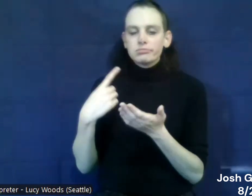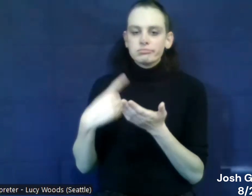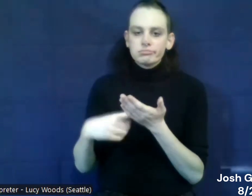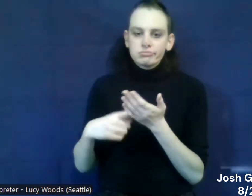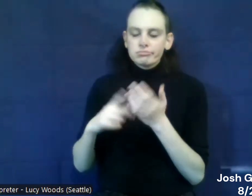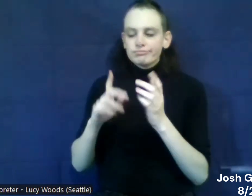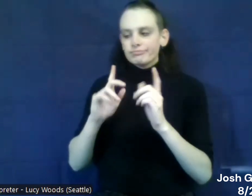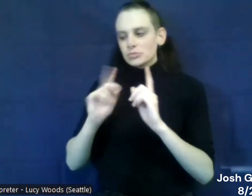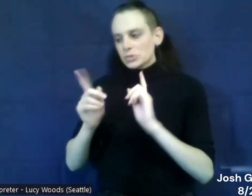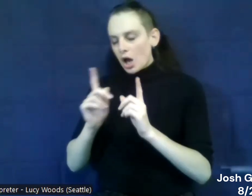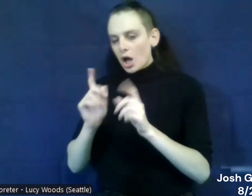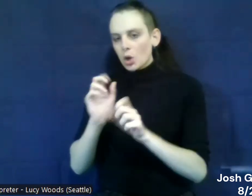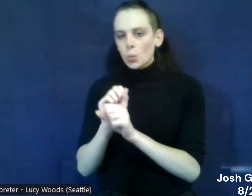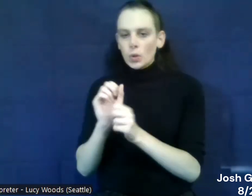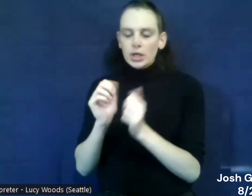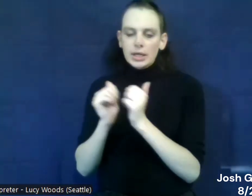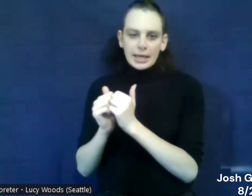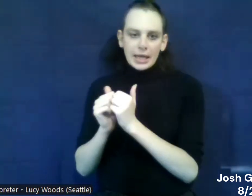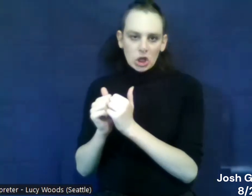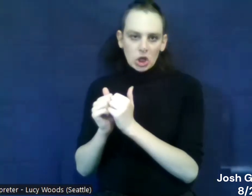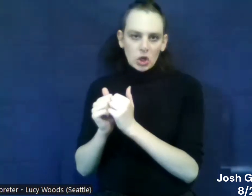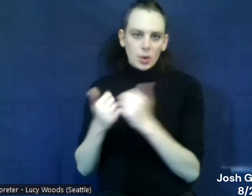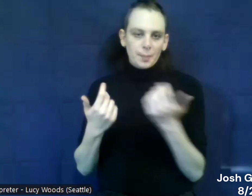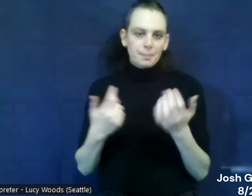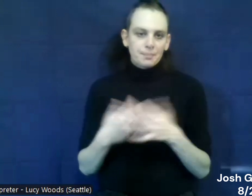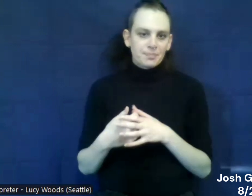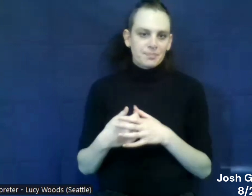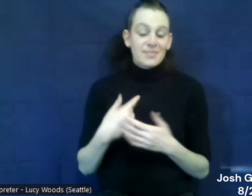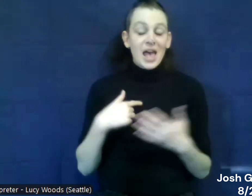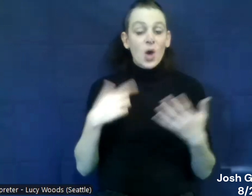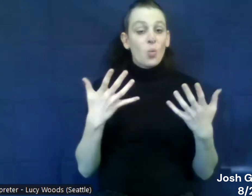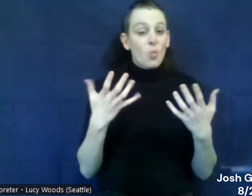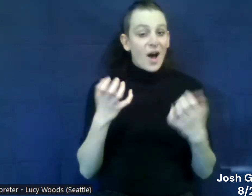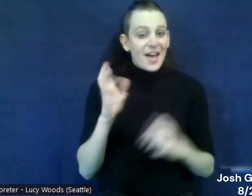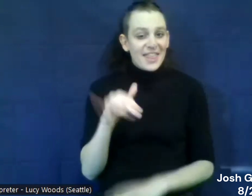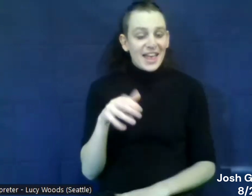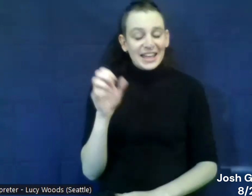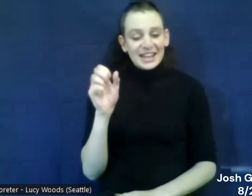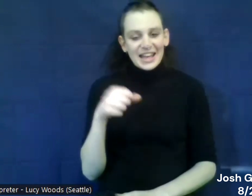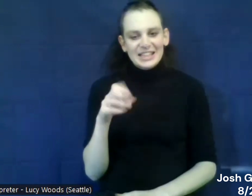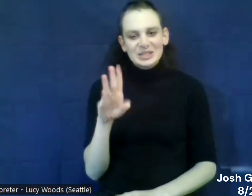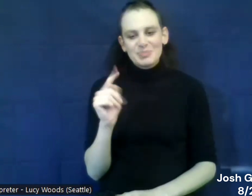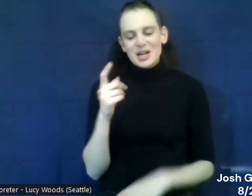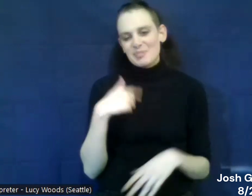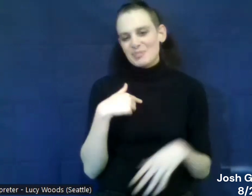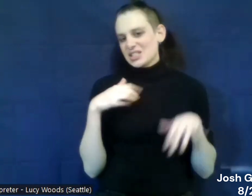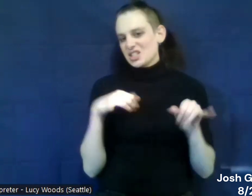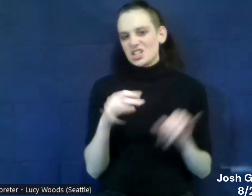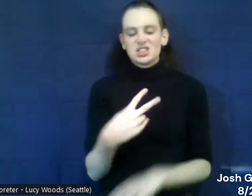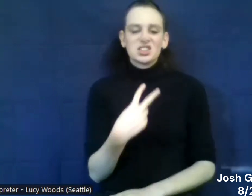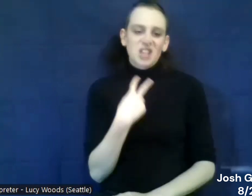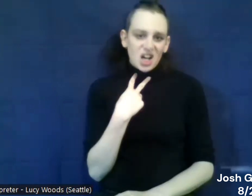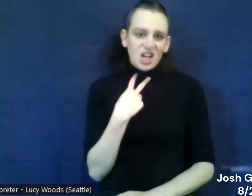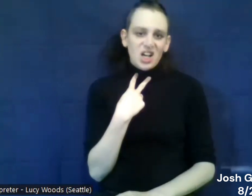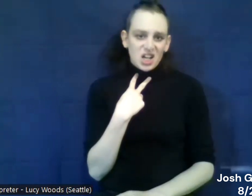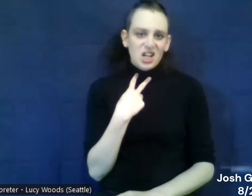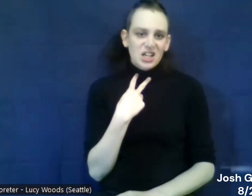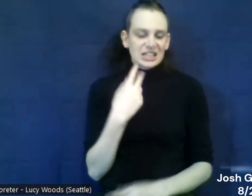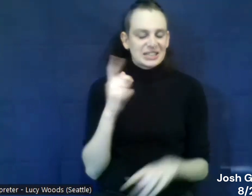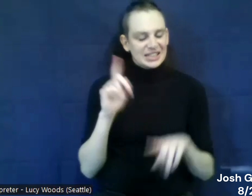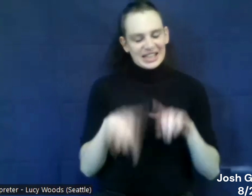But as much as I wanted it, I was still stuck in the loop of not being able to